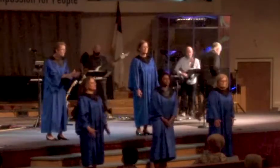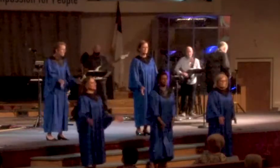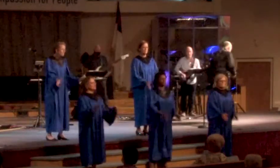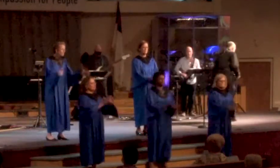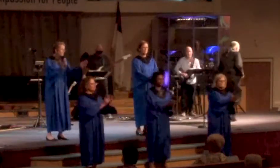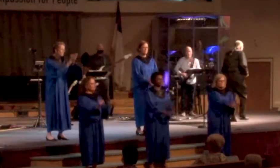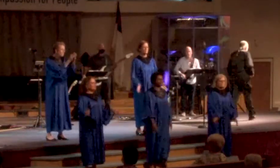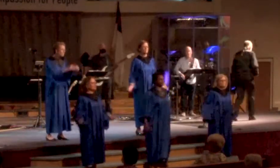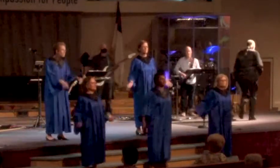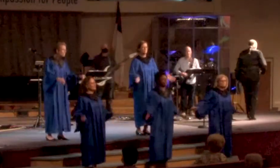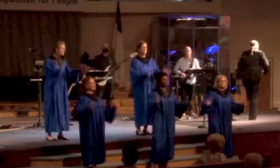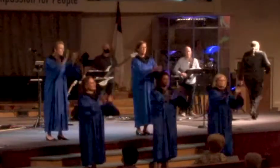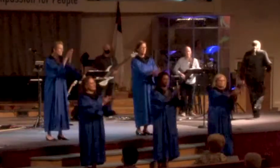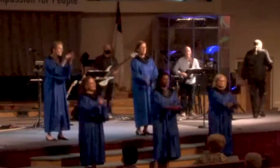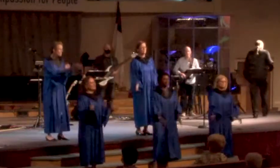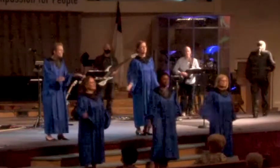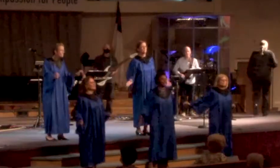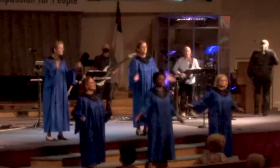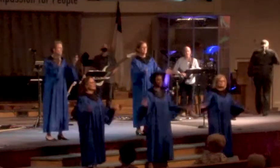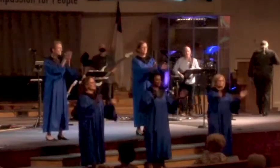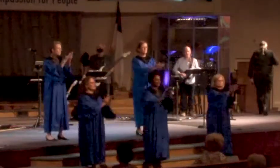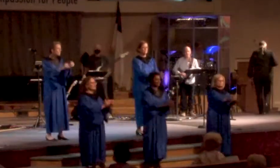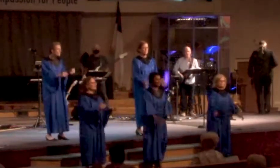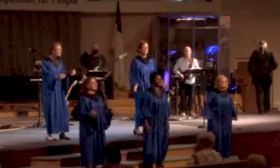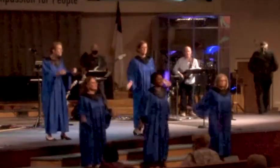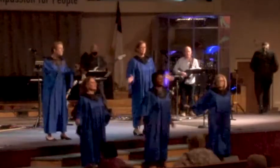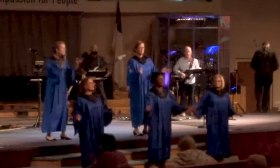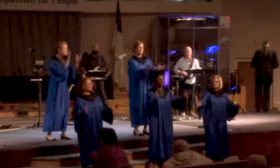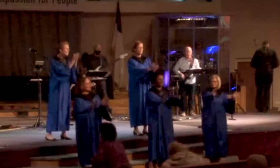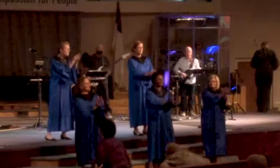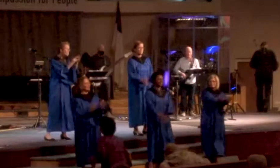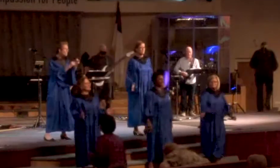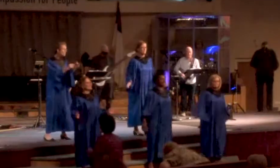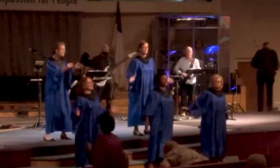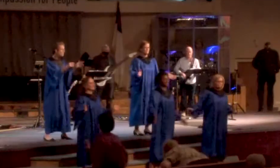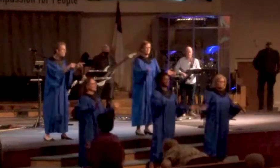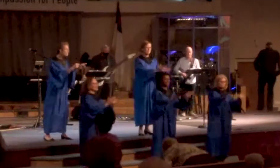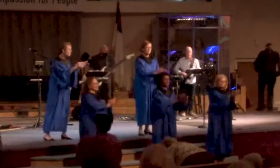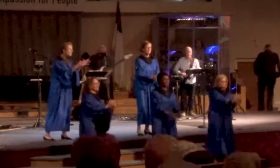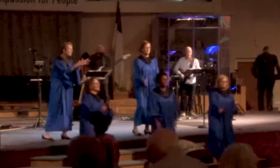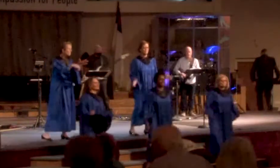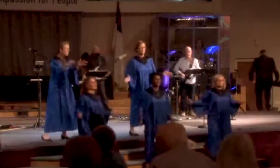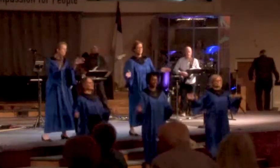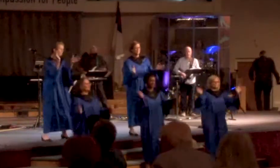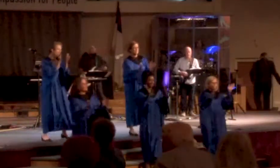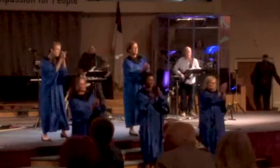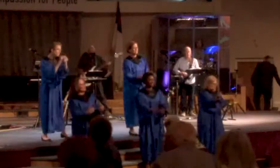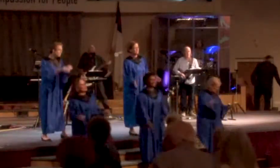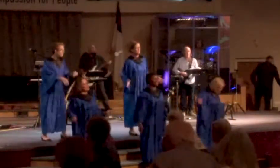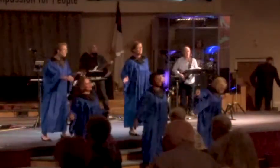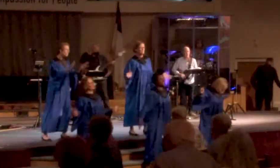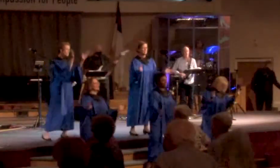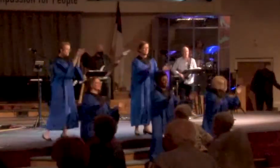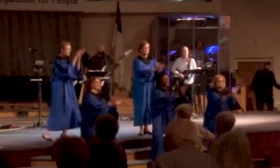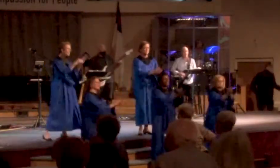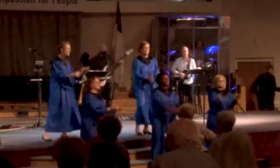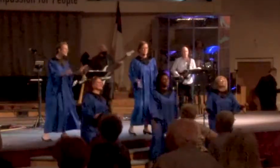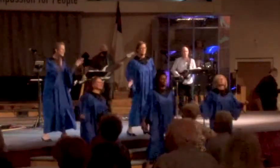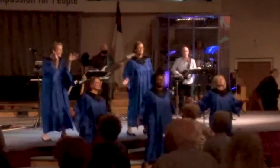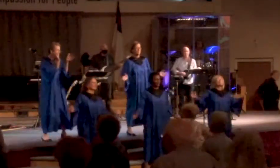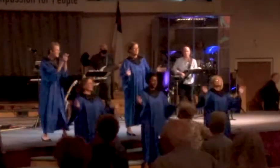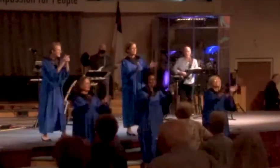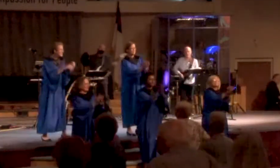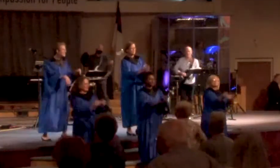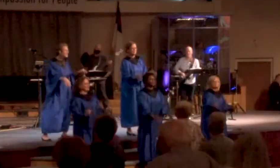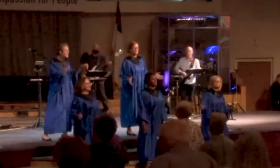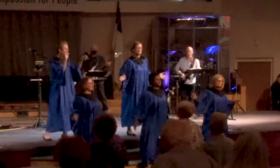Why don't you stand up, praise the Lord with us today, because he is an awesome God. Stand to your feet. He's worthy.